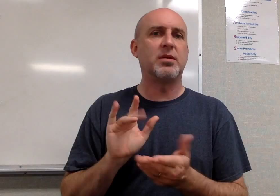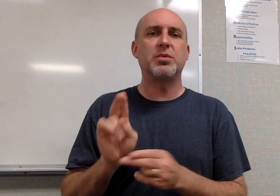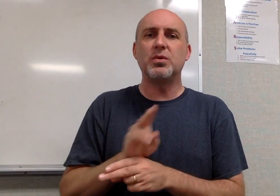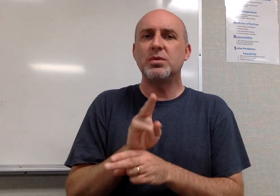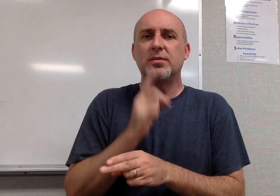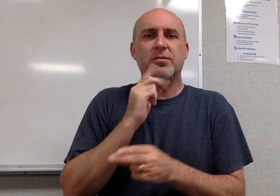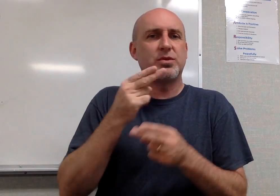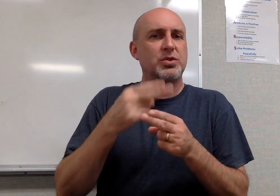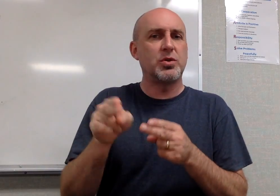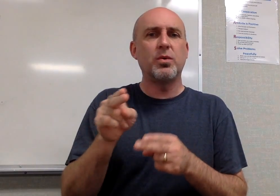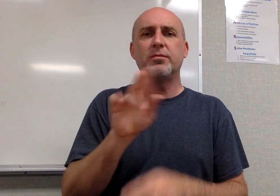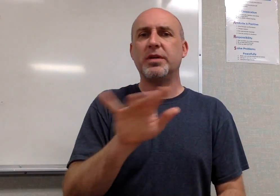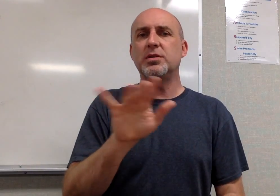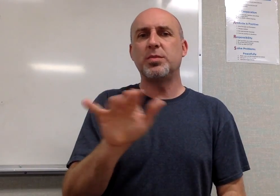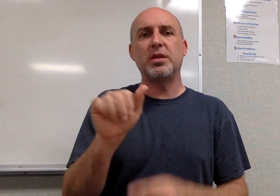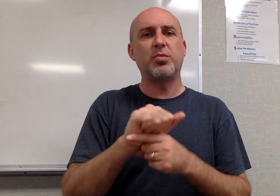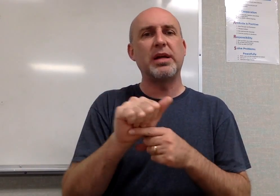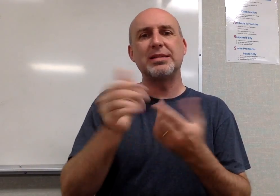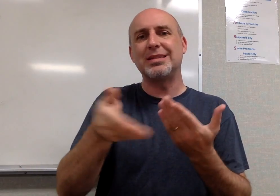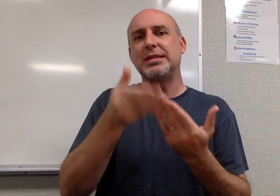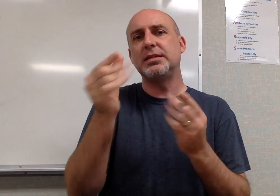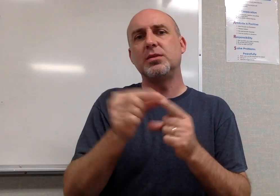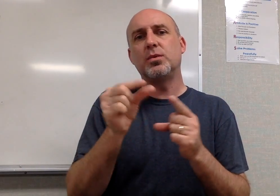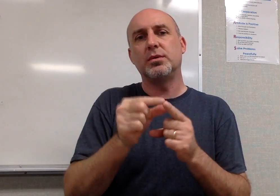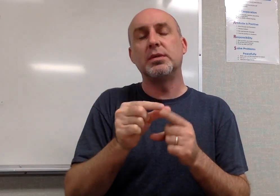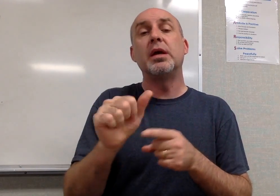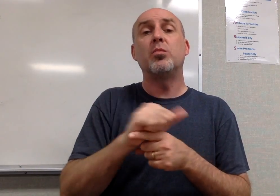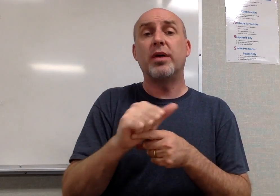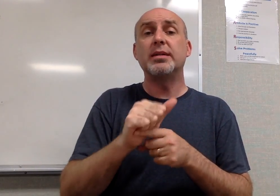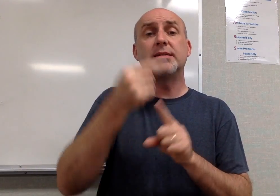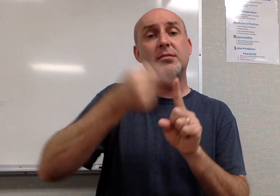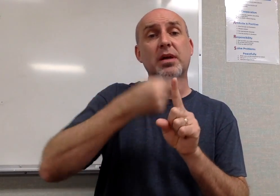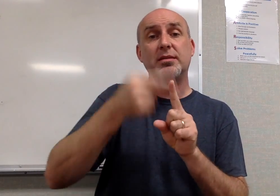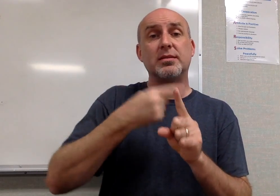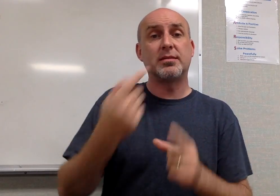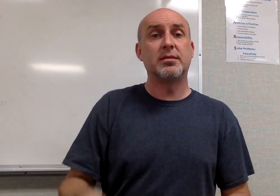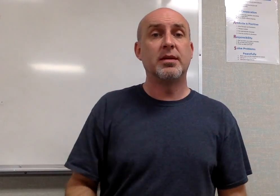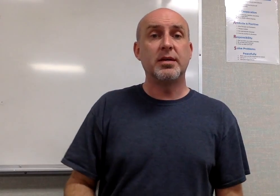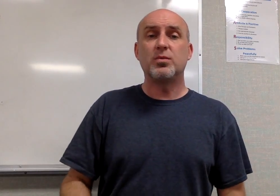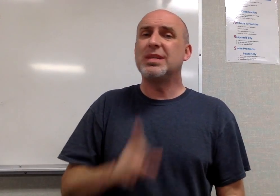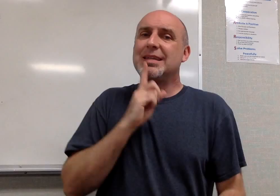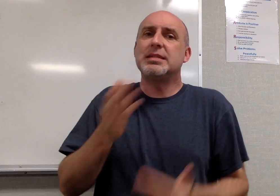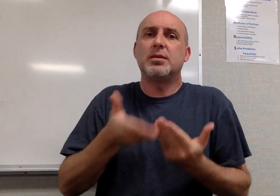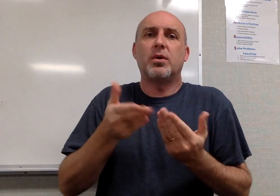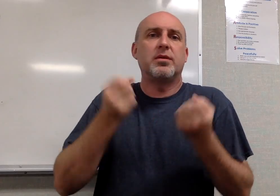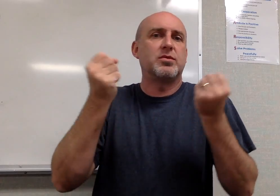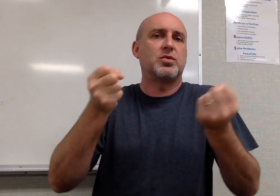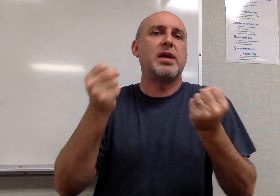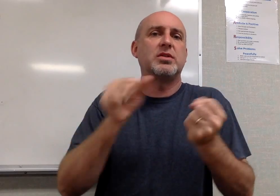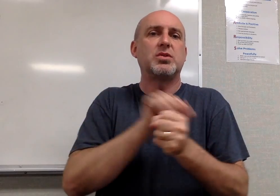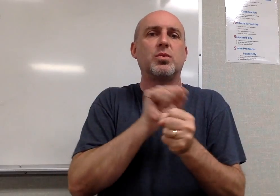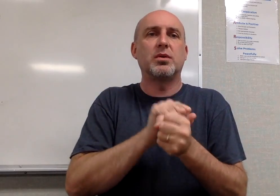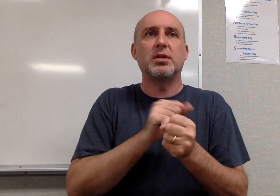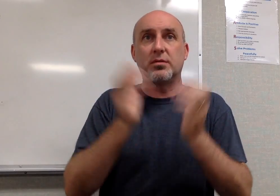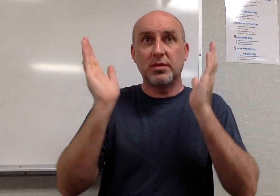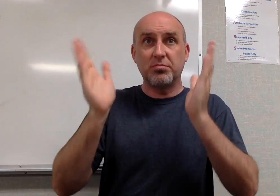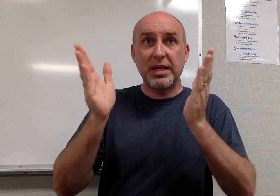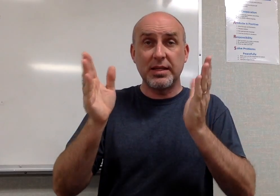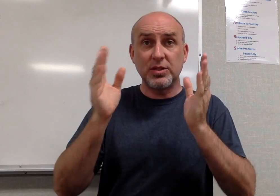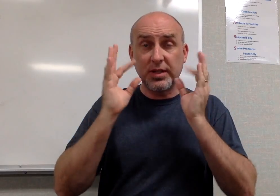of them. Use them for short fingerspelling practice, easy words. Practice the months. really easy while you're even driving to work. Pay attention, keep